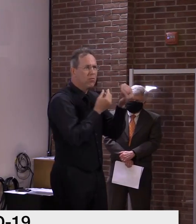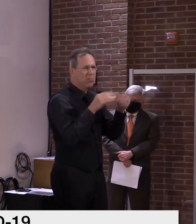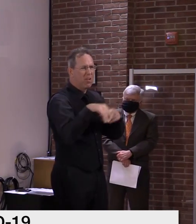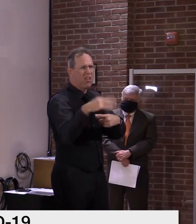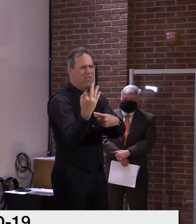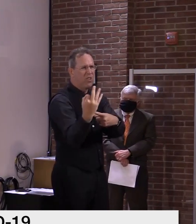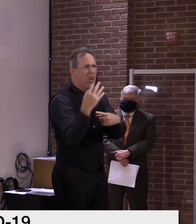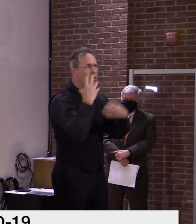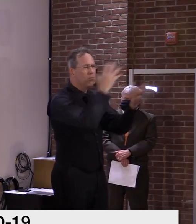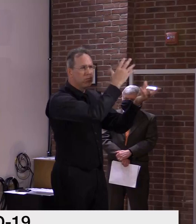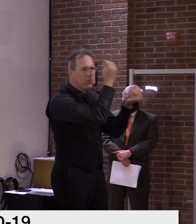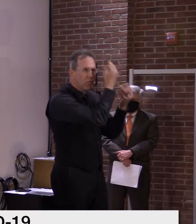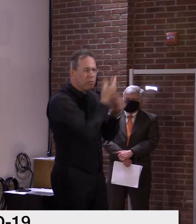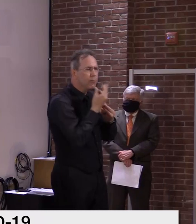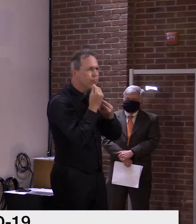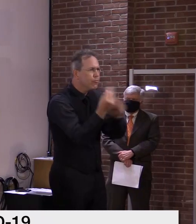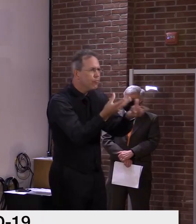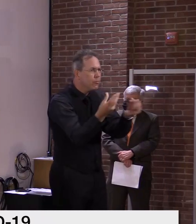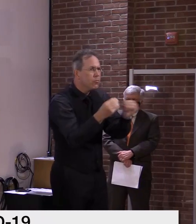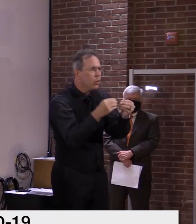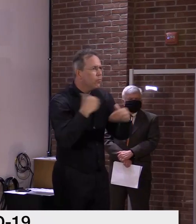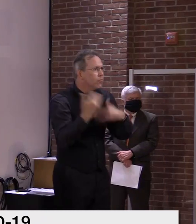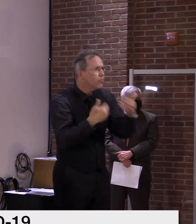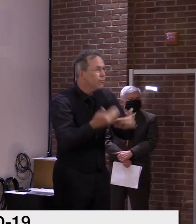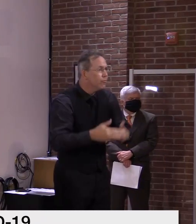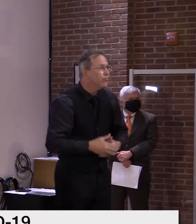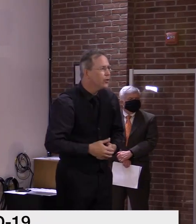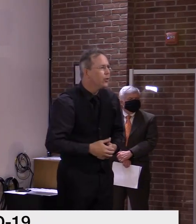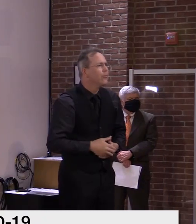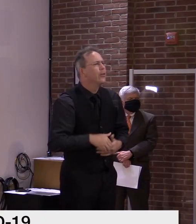with that, we'll move back to questions.